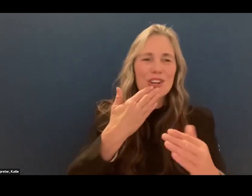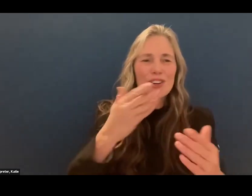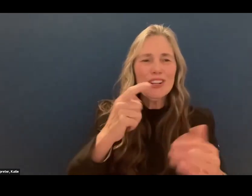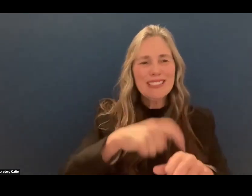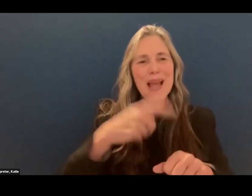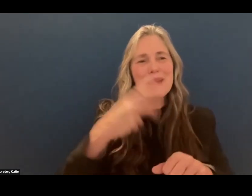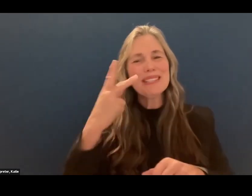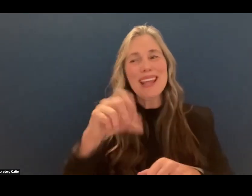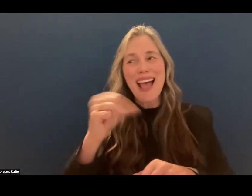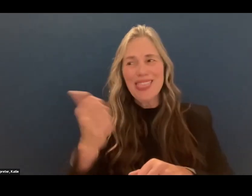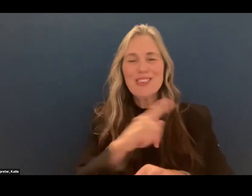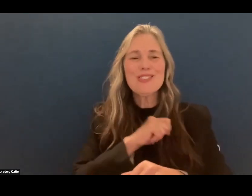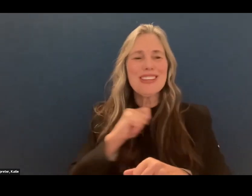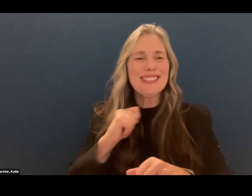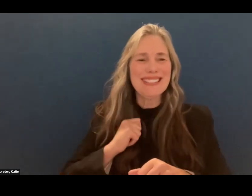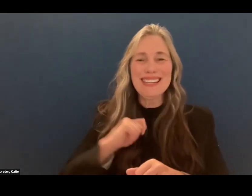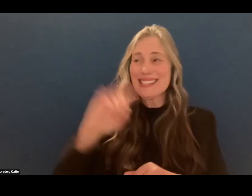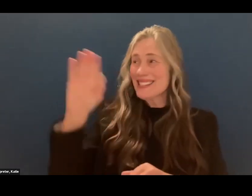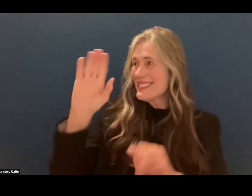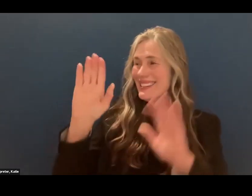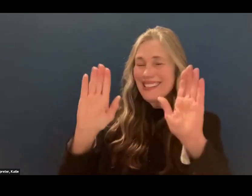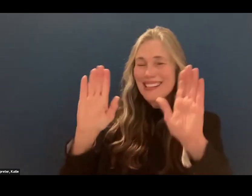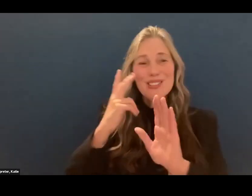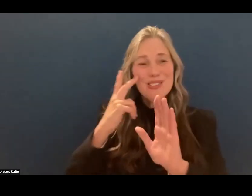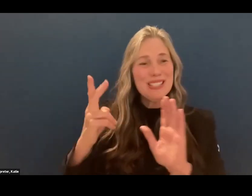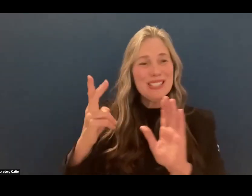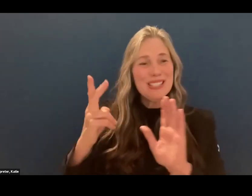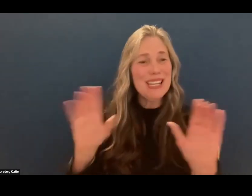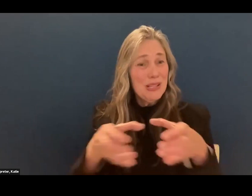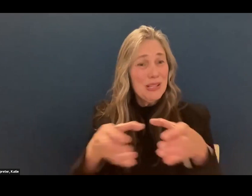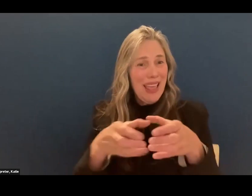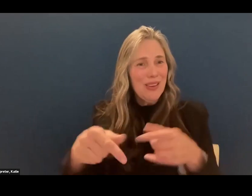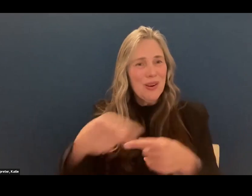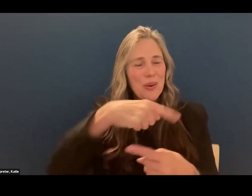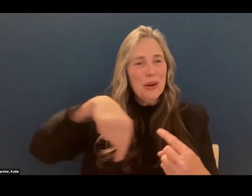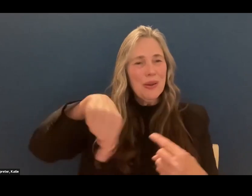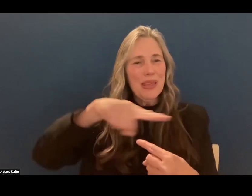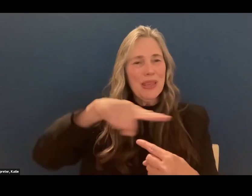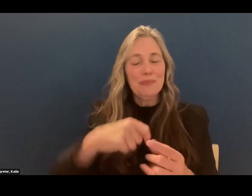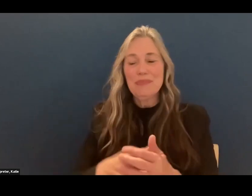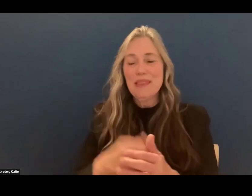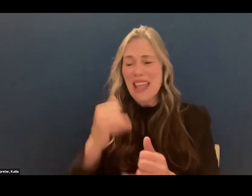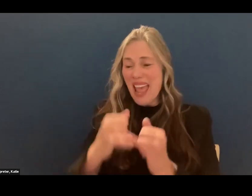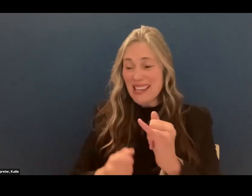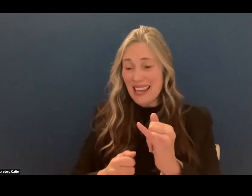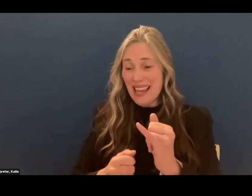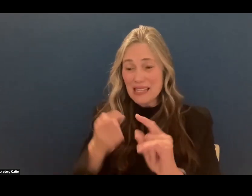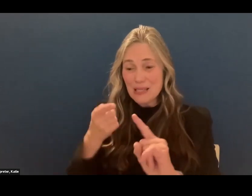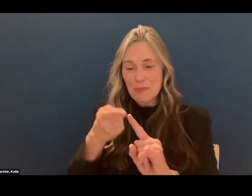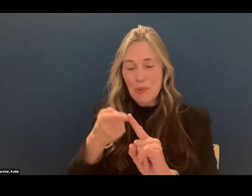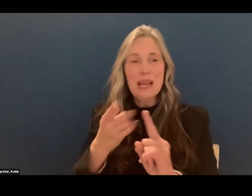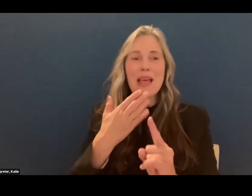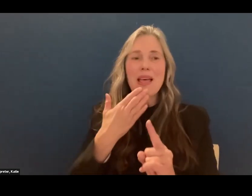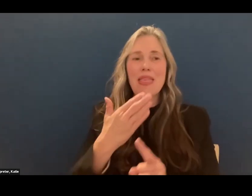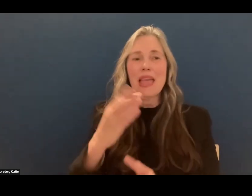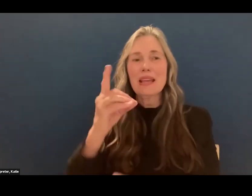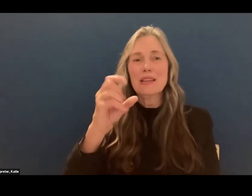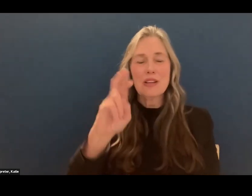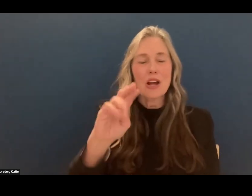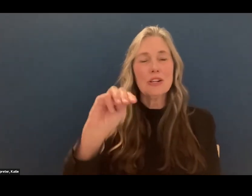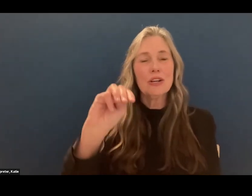trustee members. And to finish, I just wanted to thank Dr.